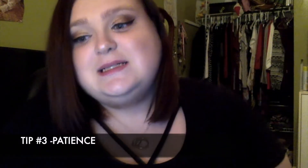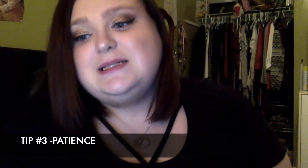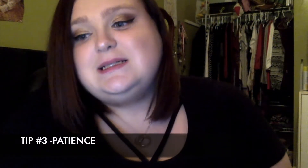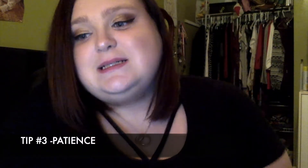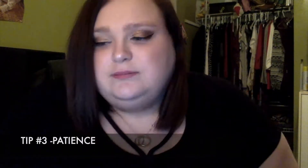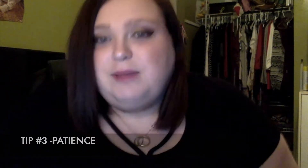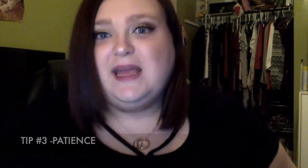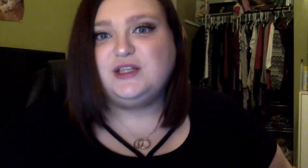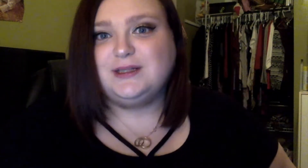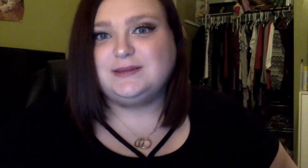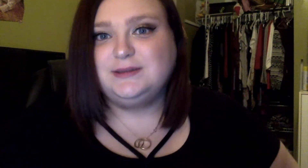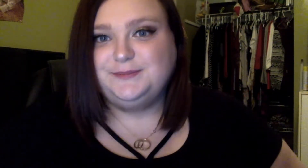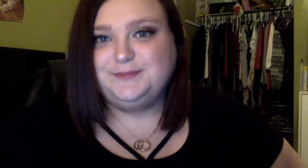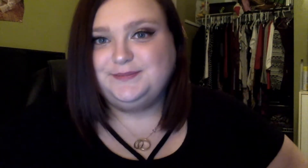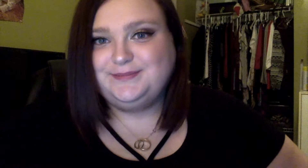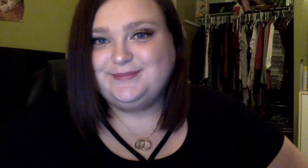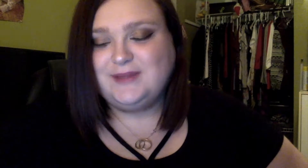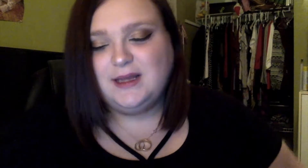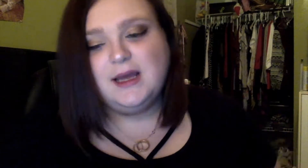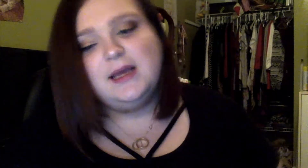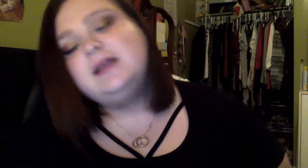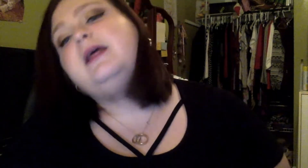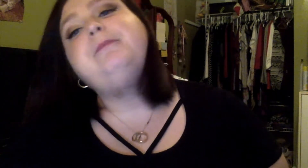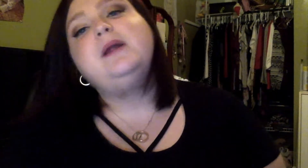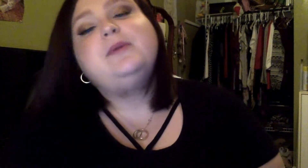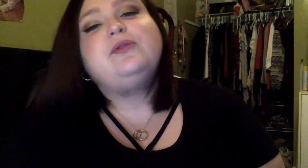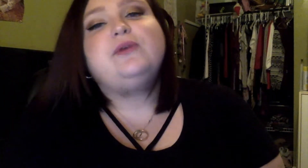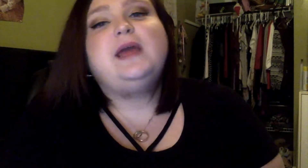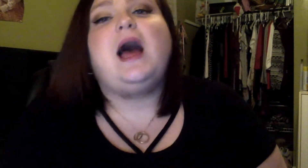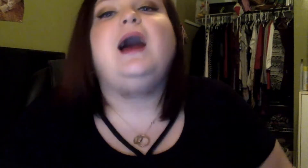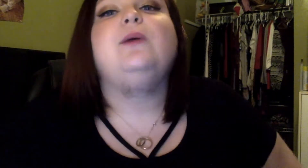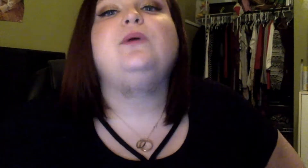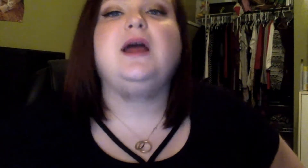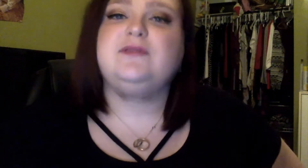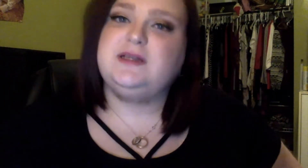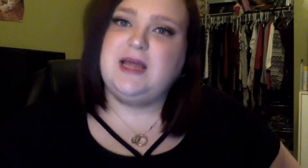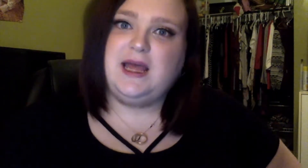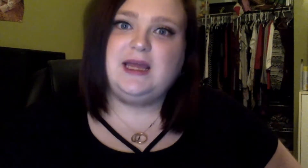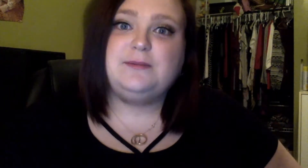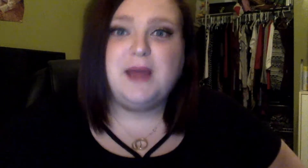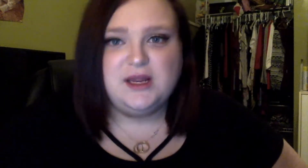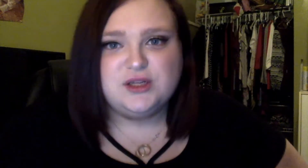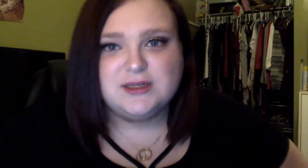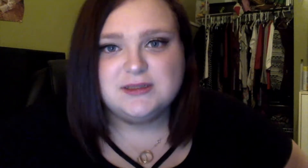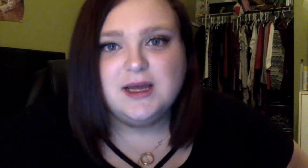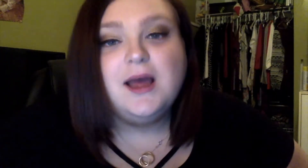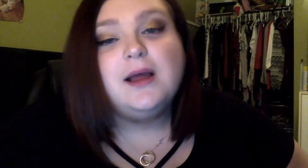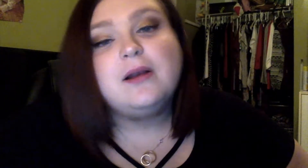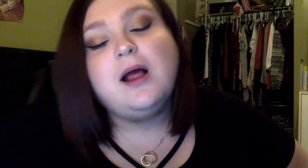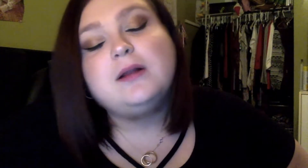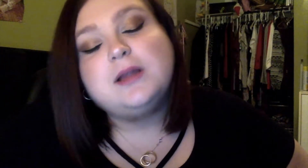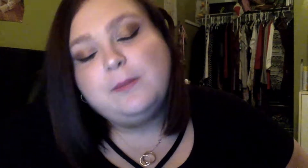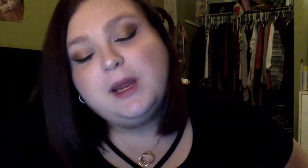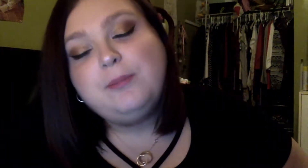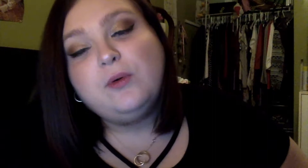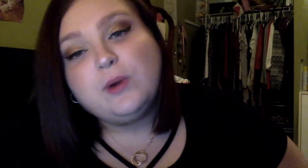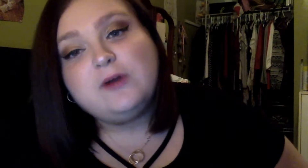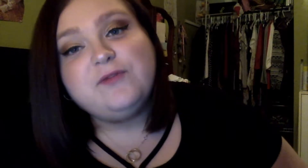is patient. Tip number 3, I will have to say, is patient. Some people will feel